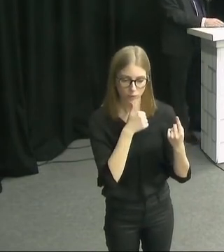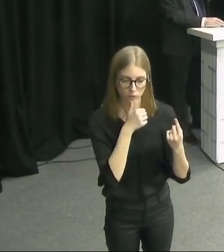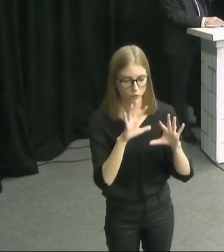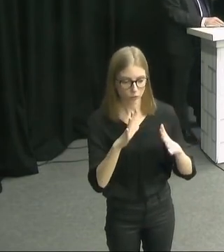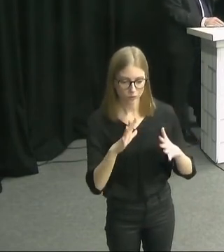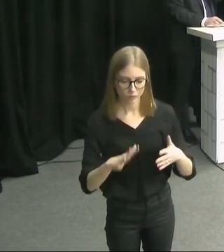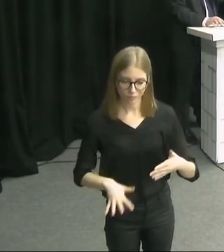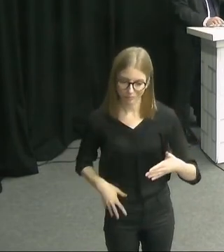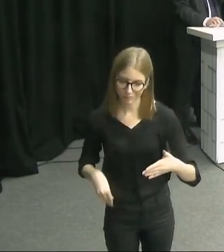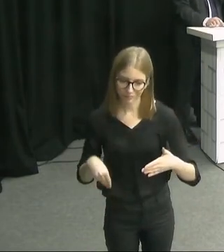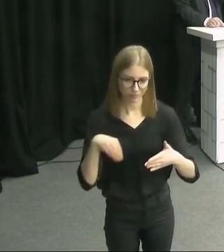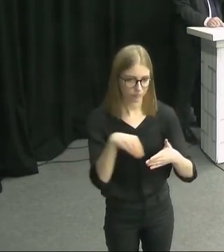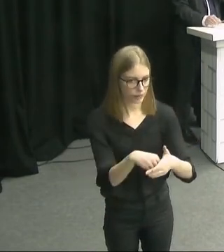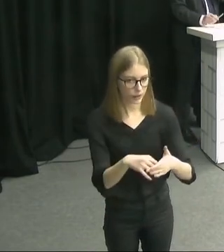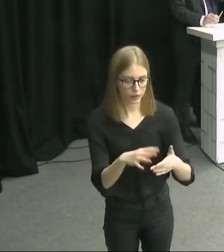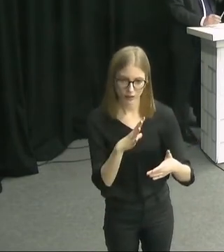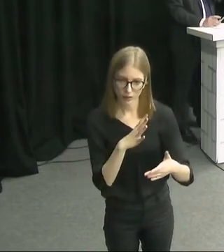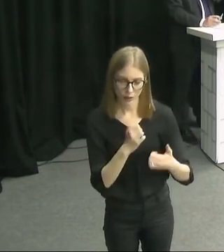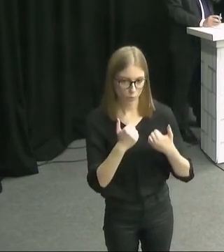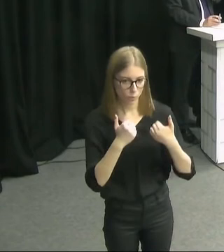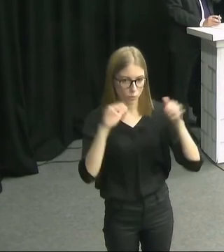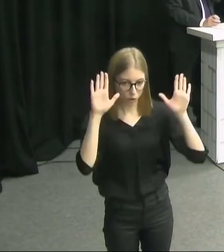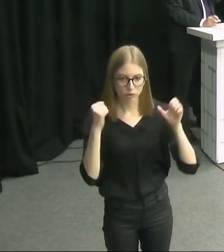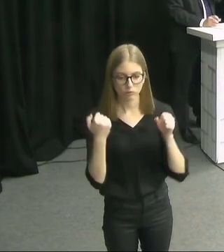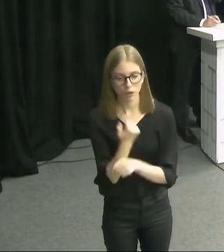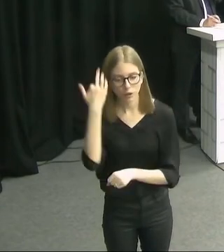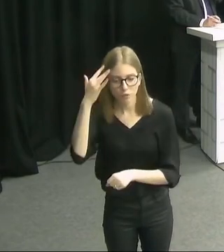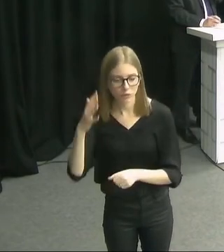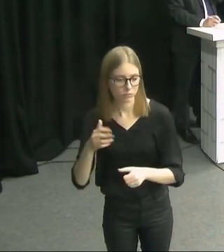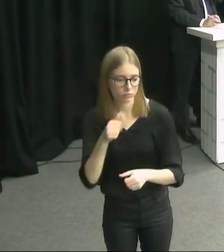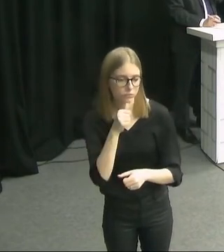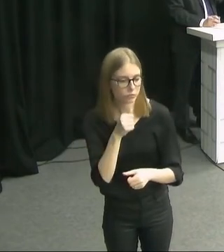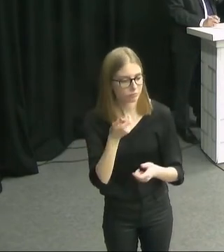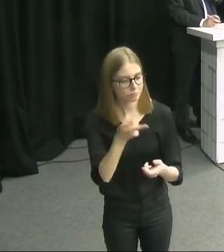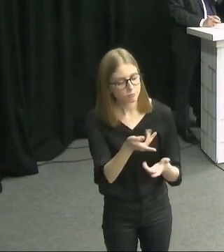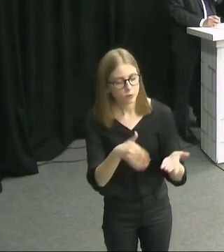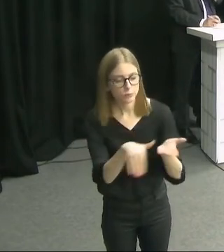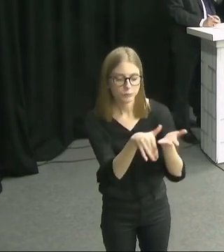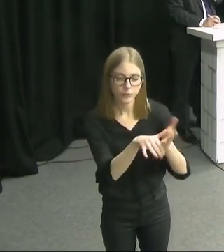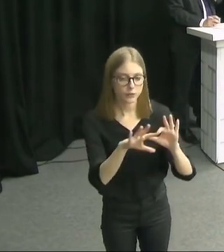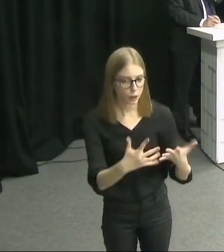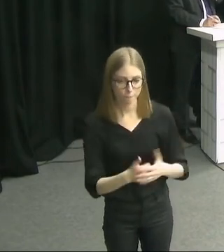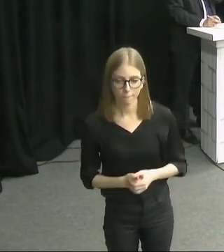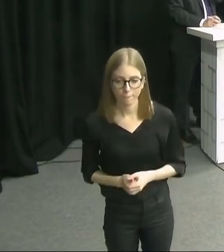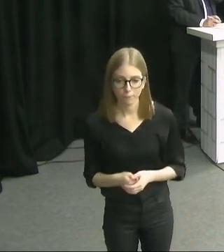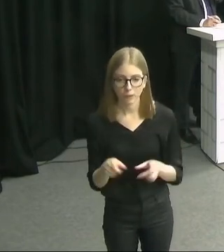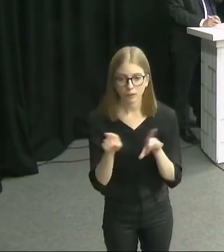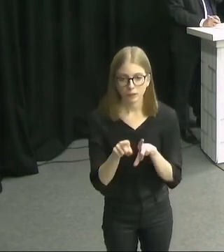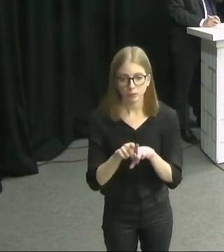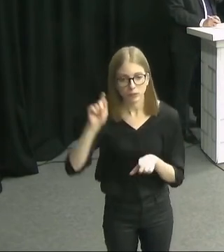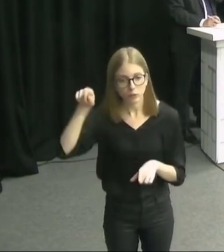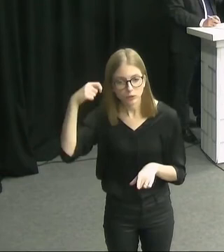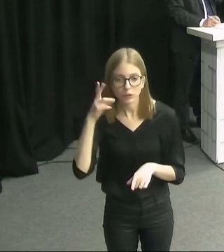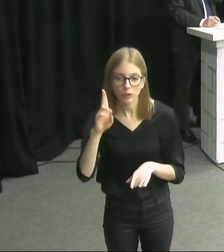So university should find ways to support students who can't pay for studies